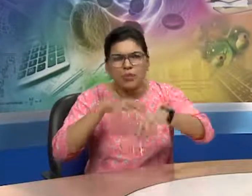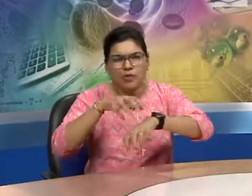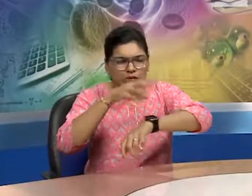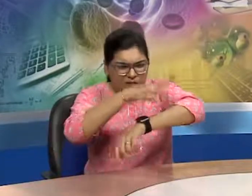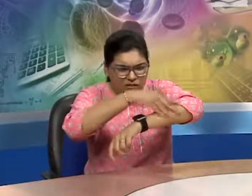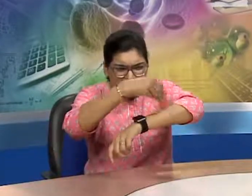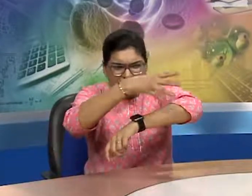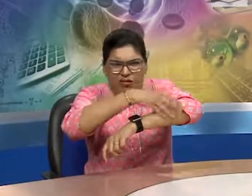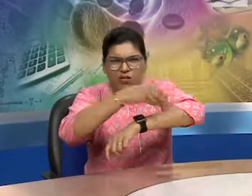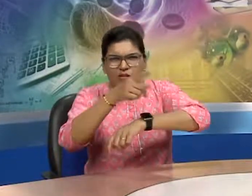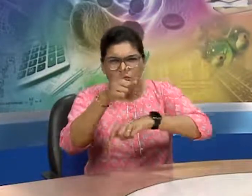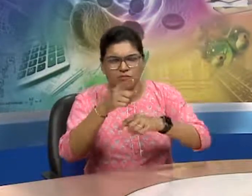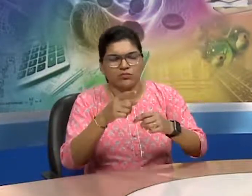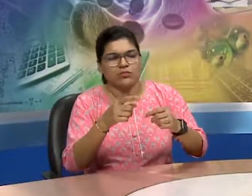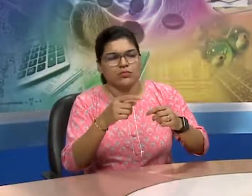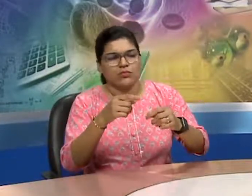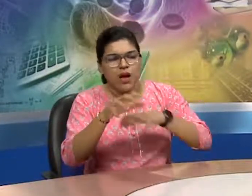This word is fur.